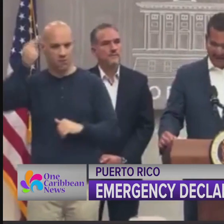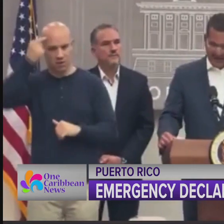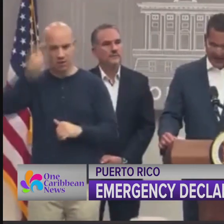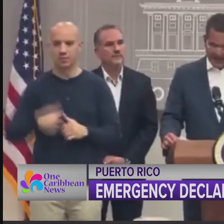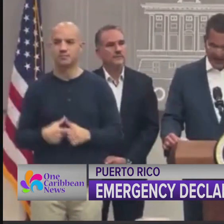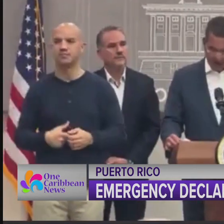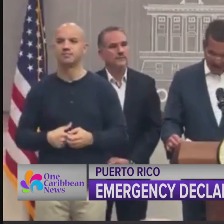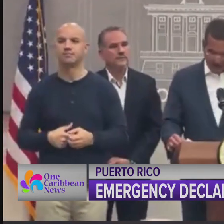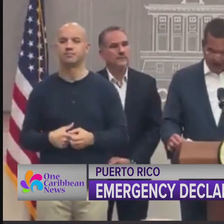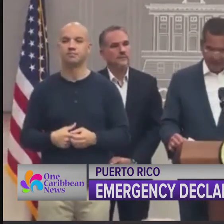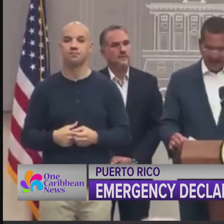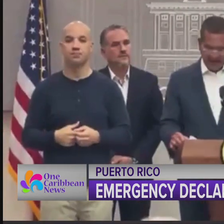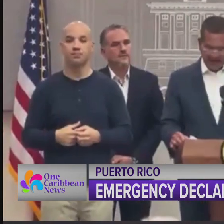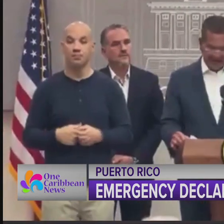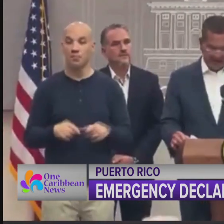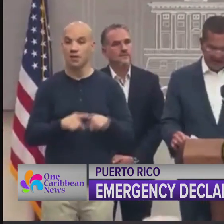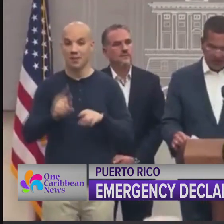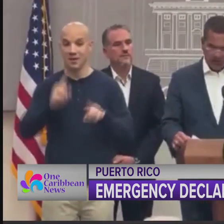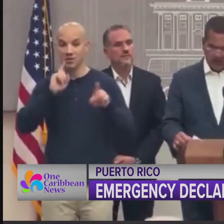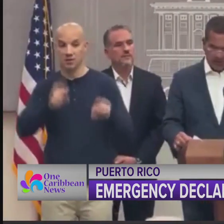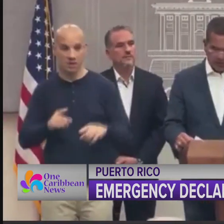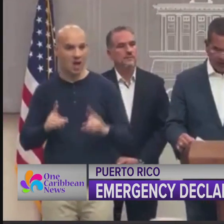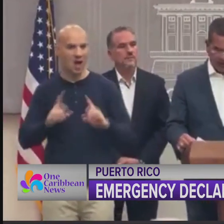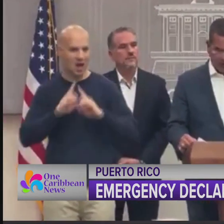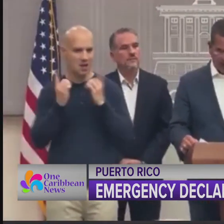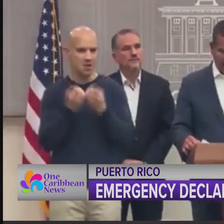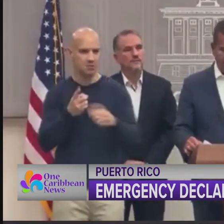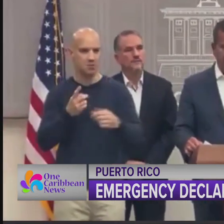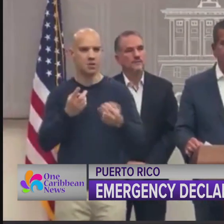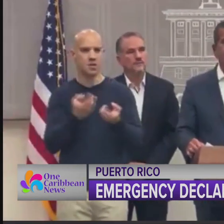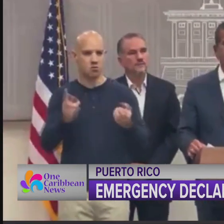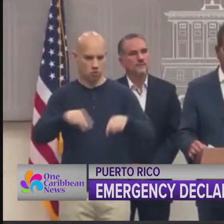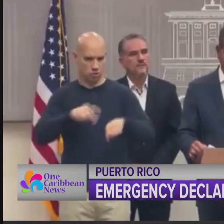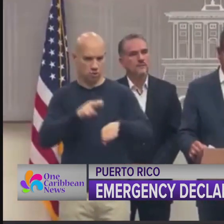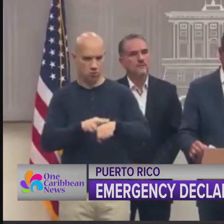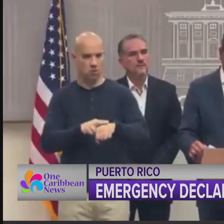Reporting from San Juan, Puerto Rico, Frances Felix for One Caribbean News.